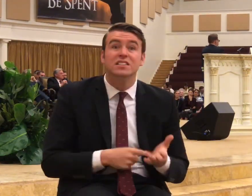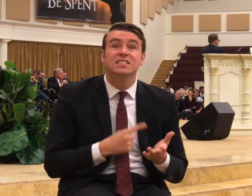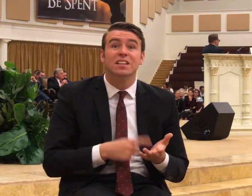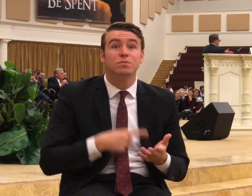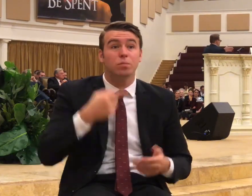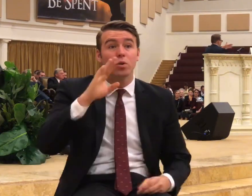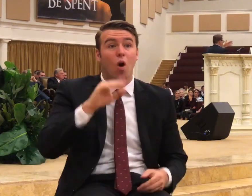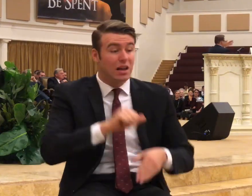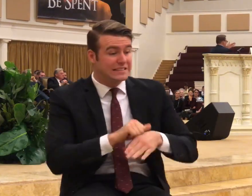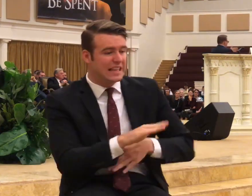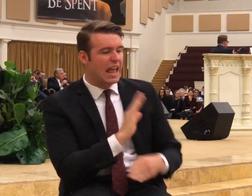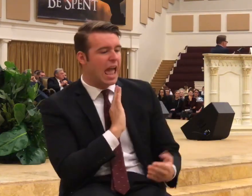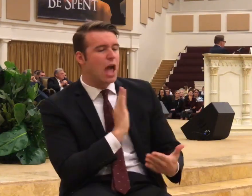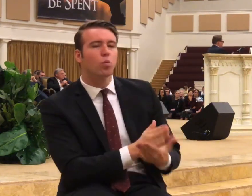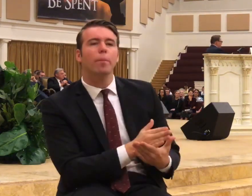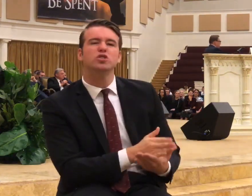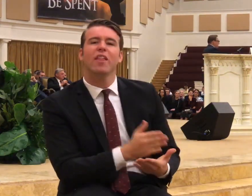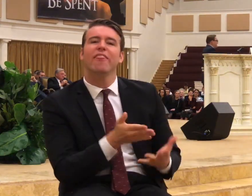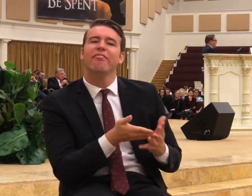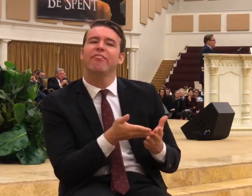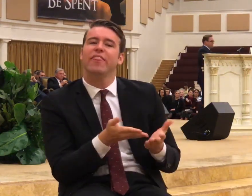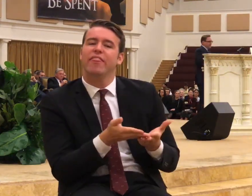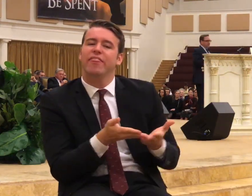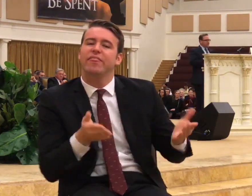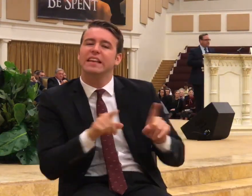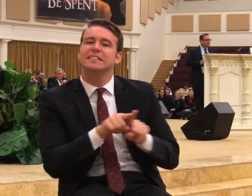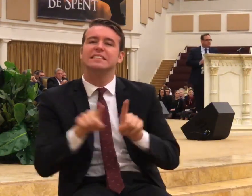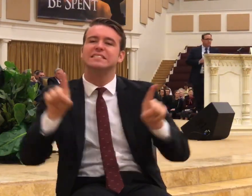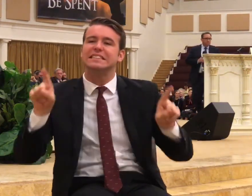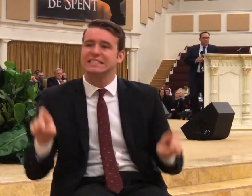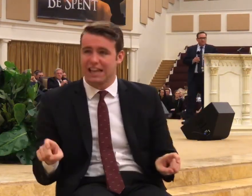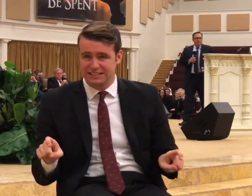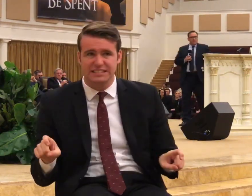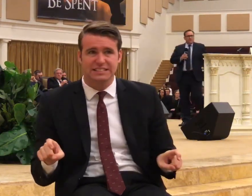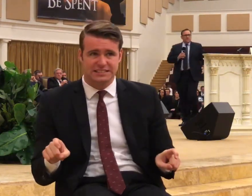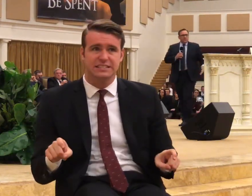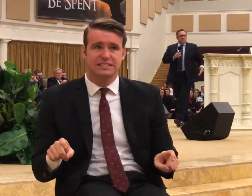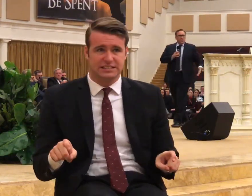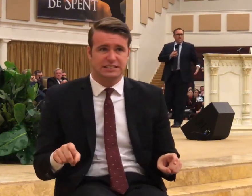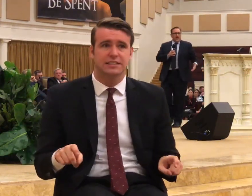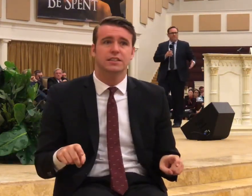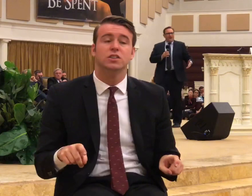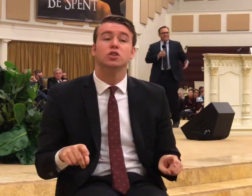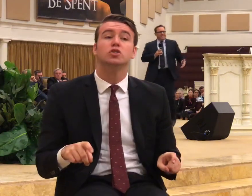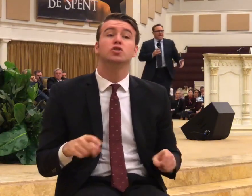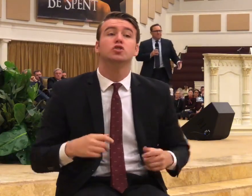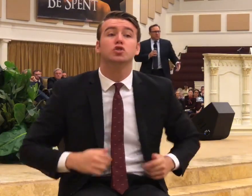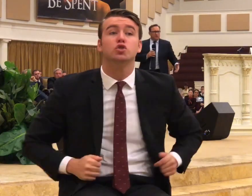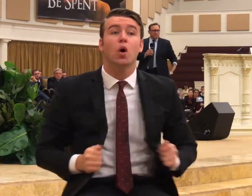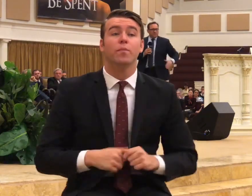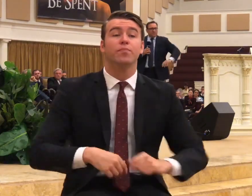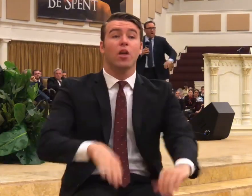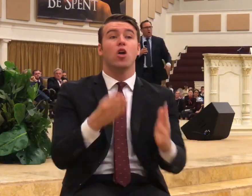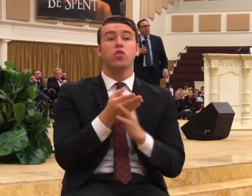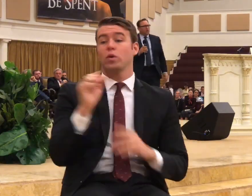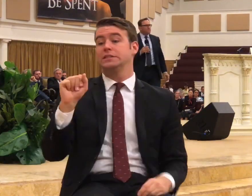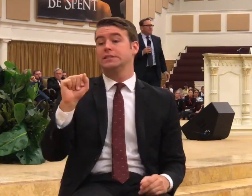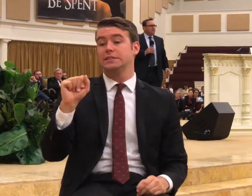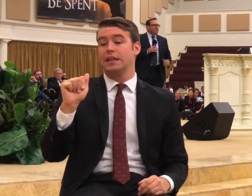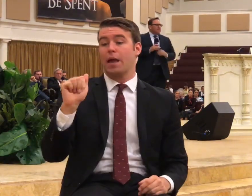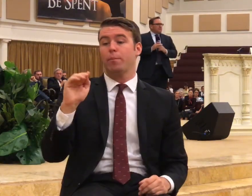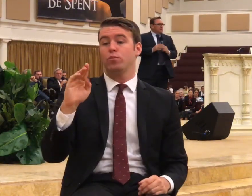Sometimes God sends interrupting things as testing. And so the word of God by Samuel comes to